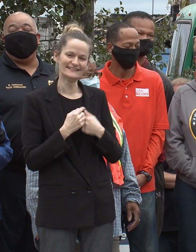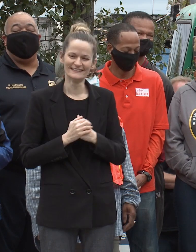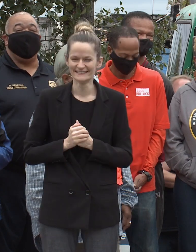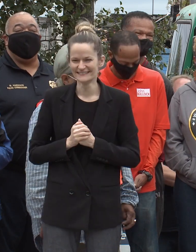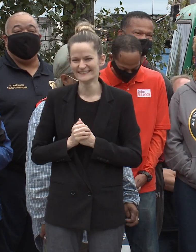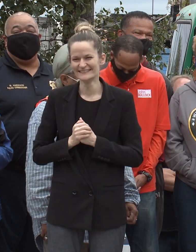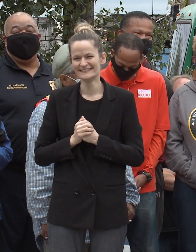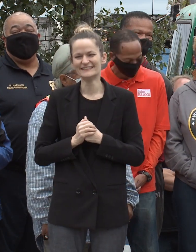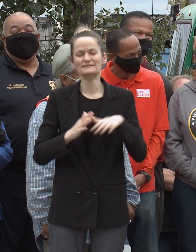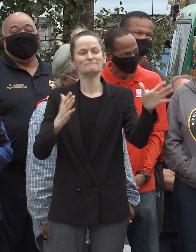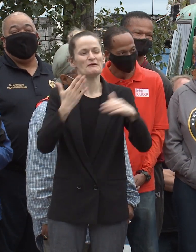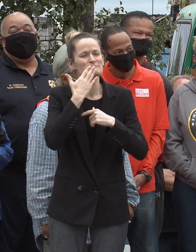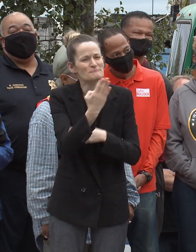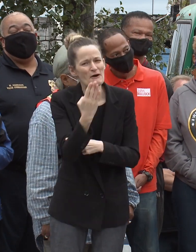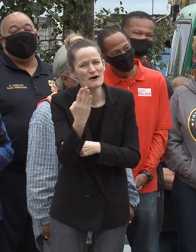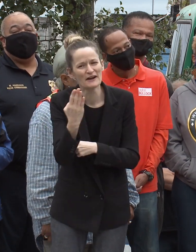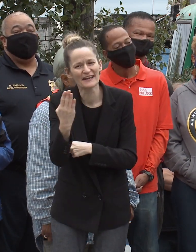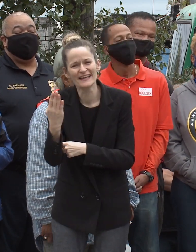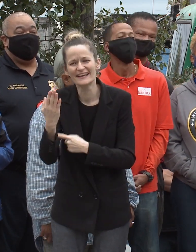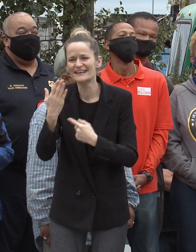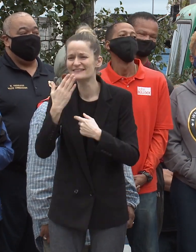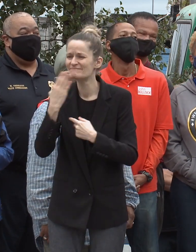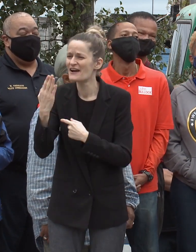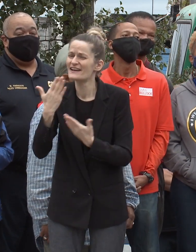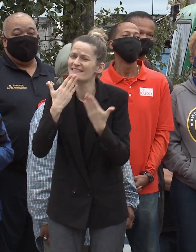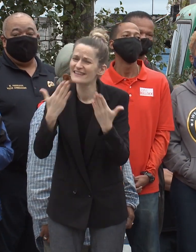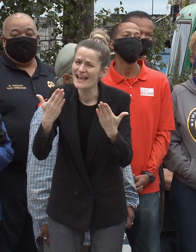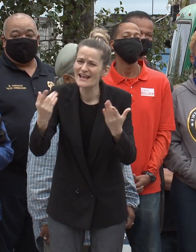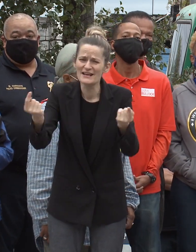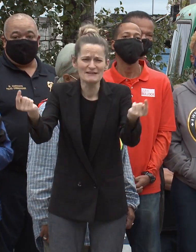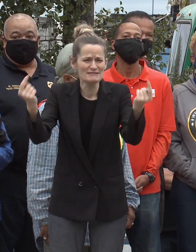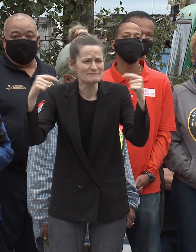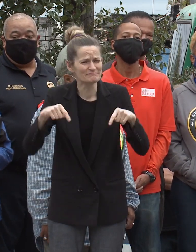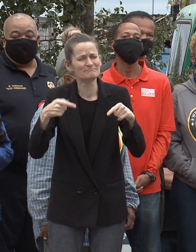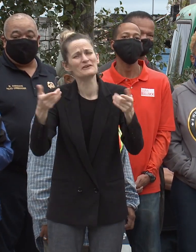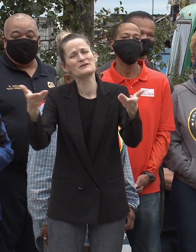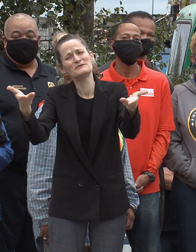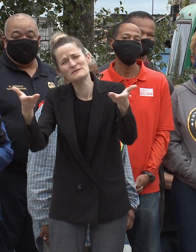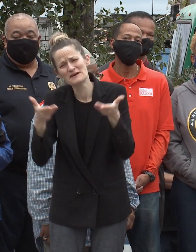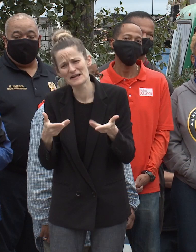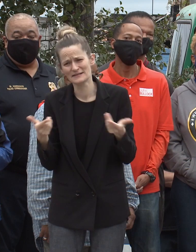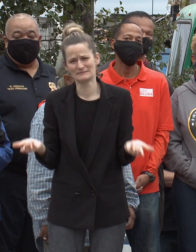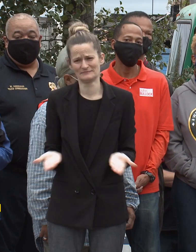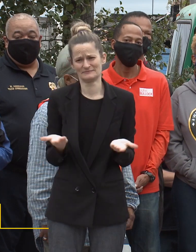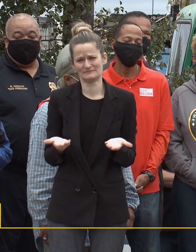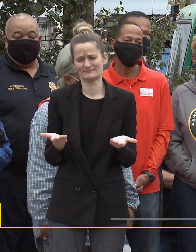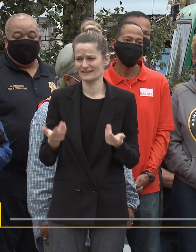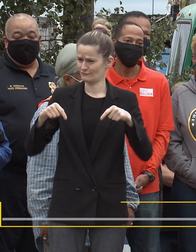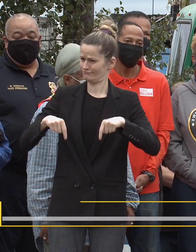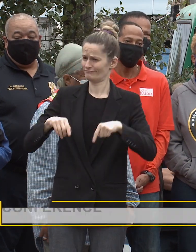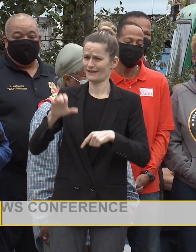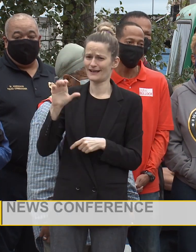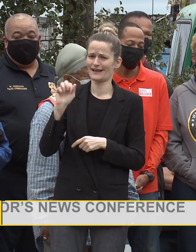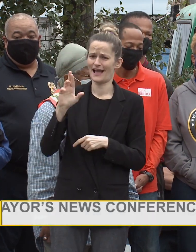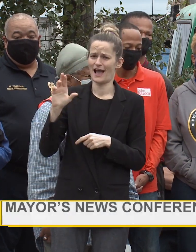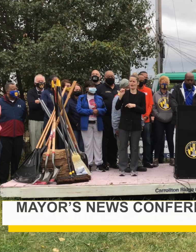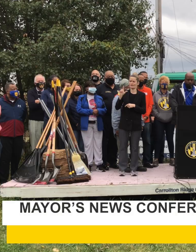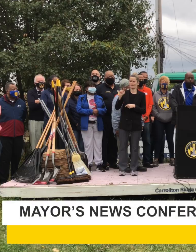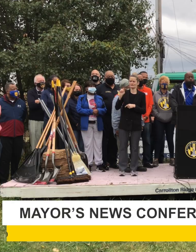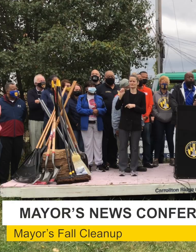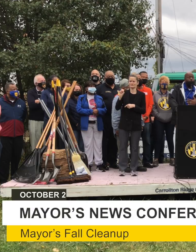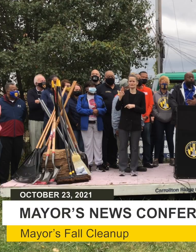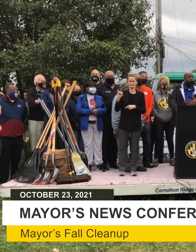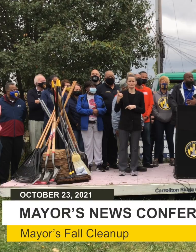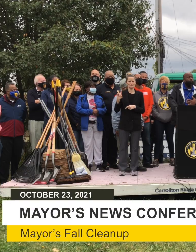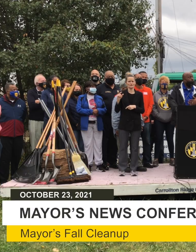But good morning, and thank you all for welcoming us here to Carrollton Ridge today. We do appreciate it.